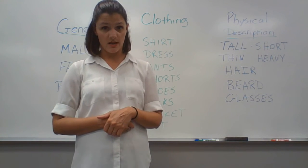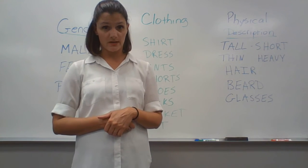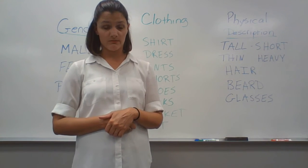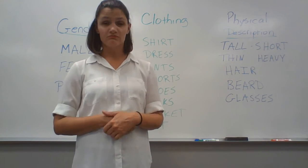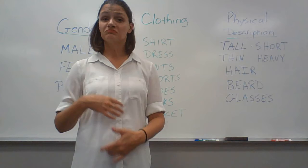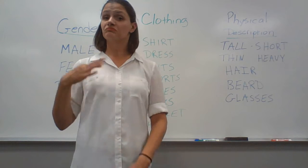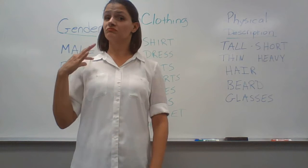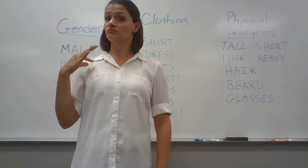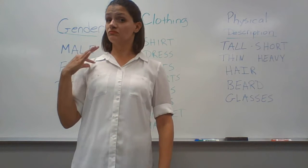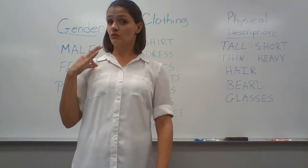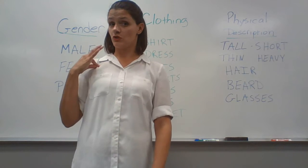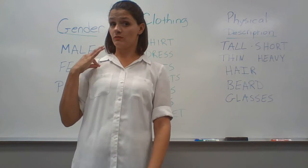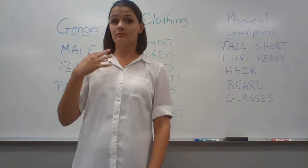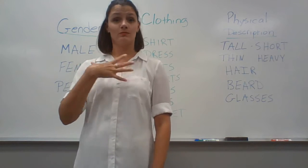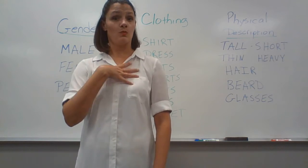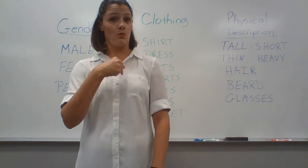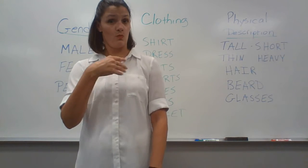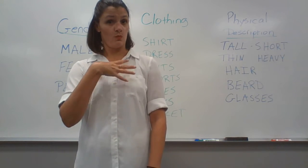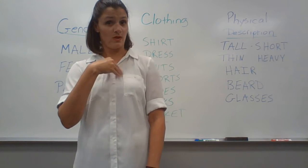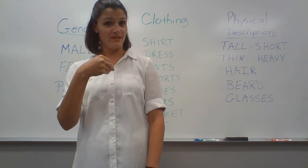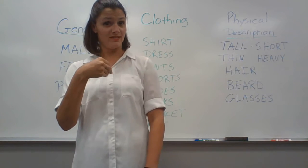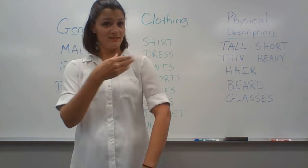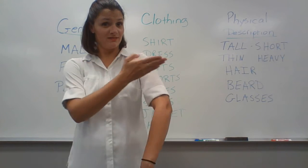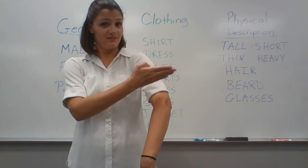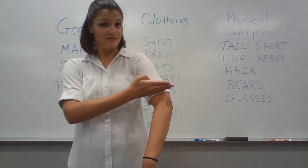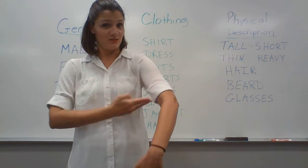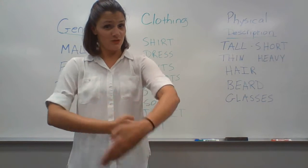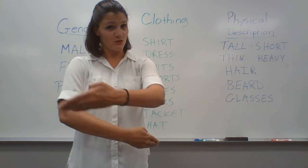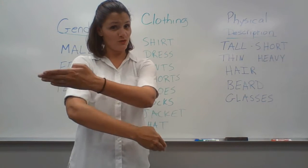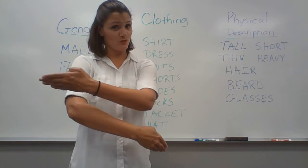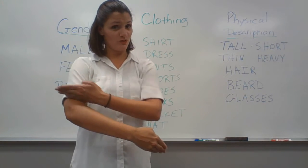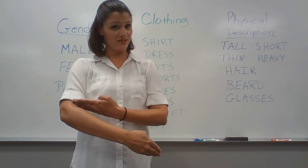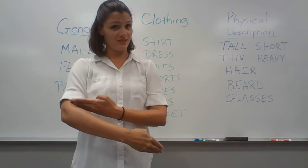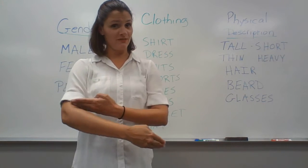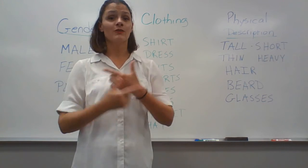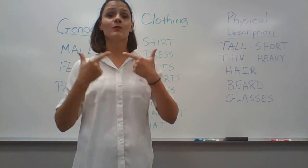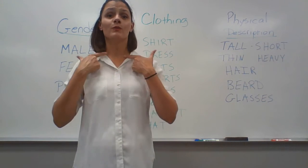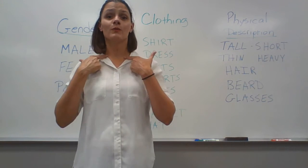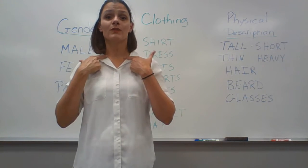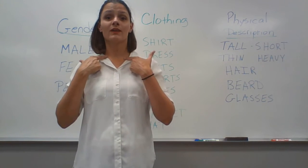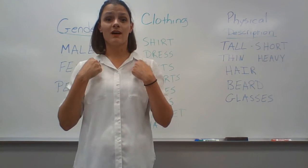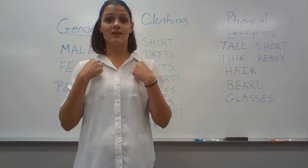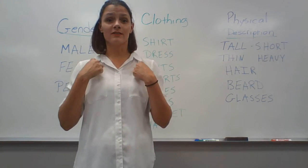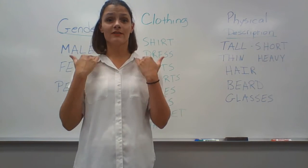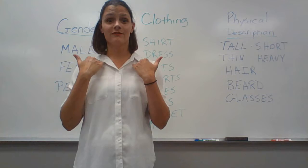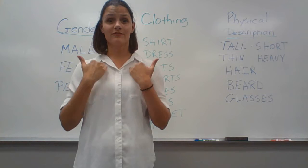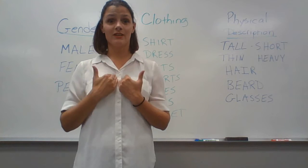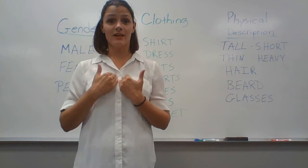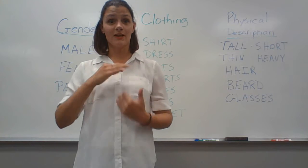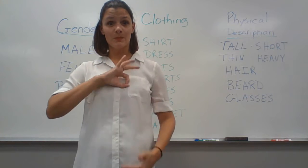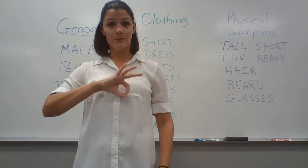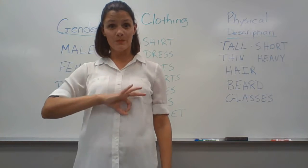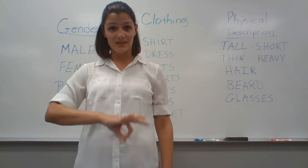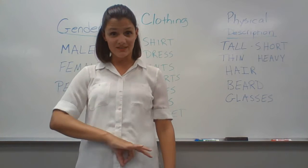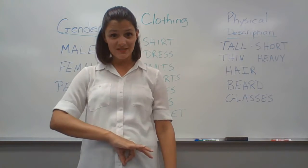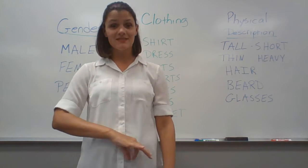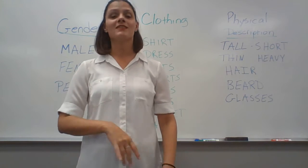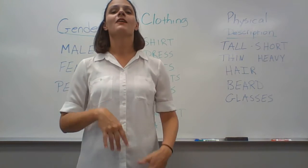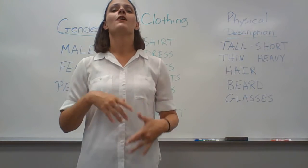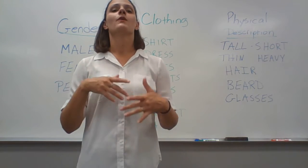like. Shirt, white, short sleeve, collar, V-neck, buttons. We're